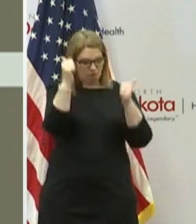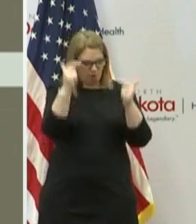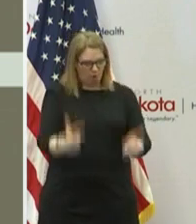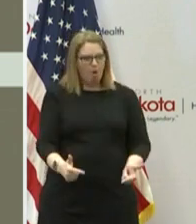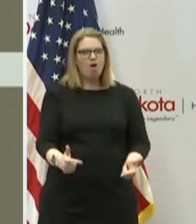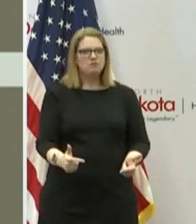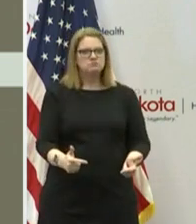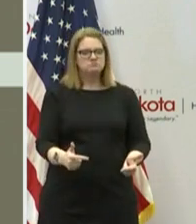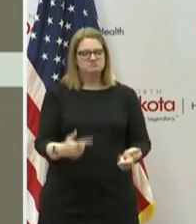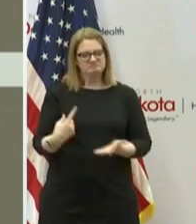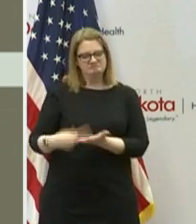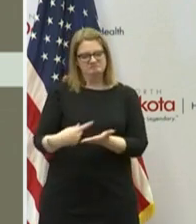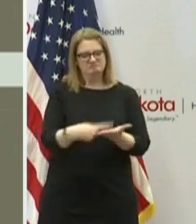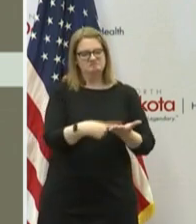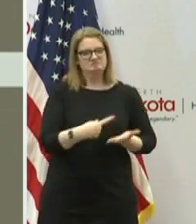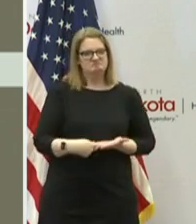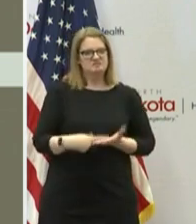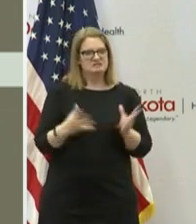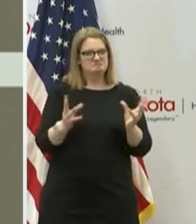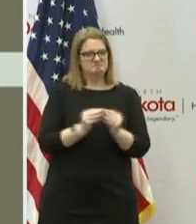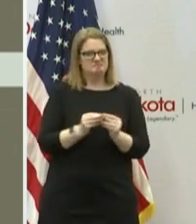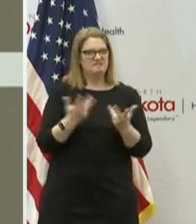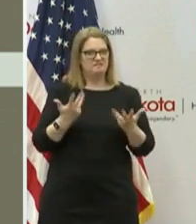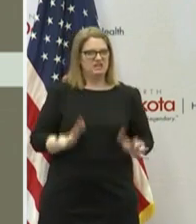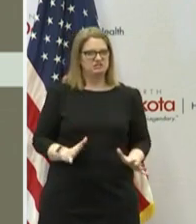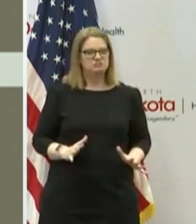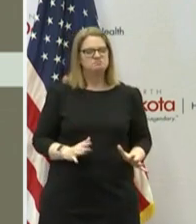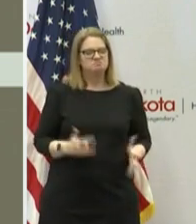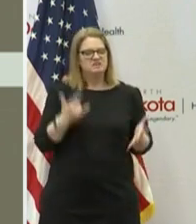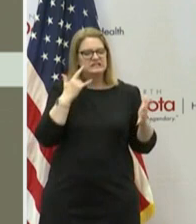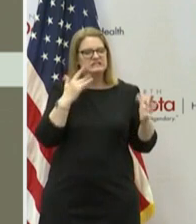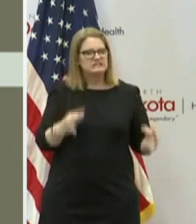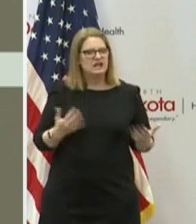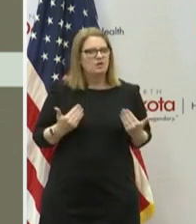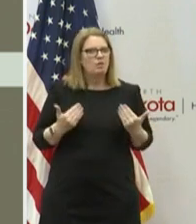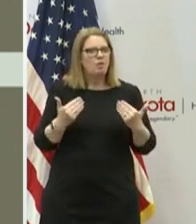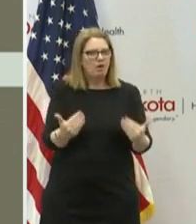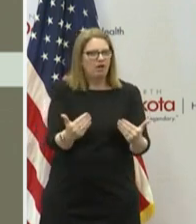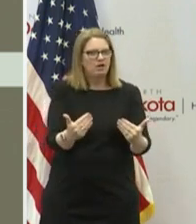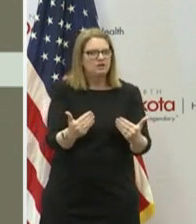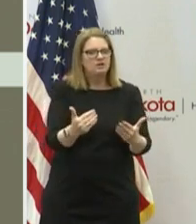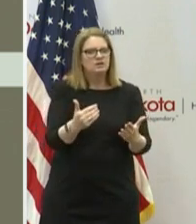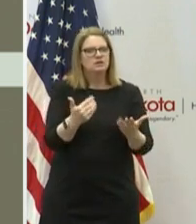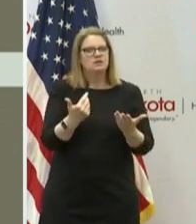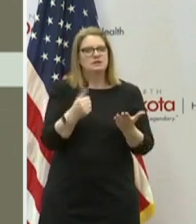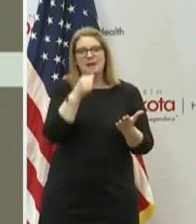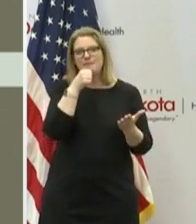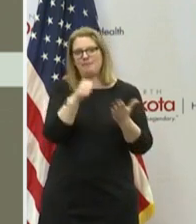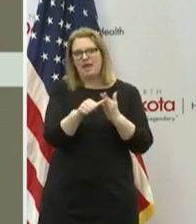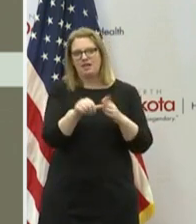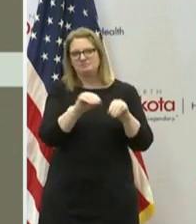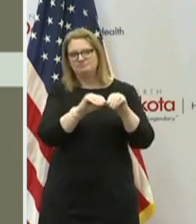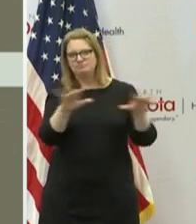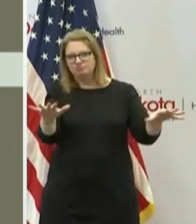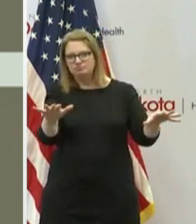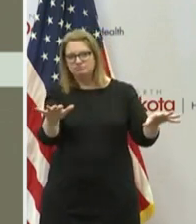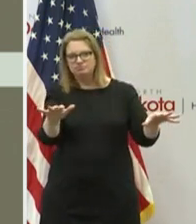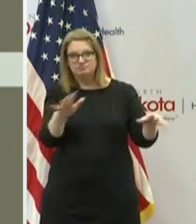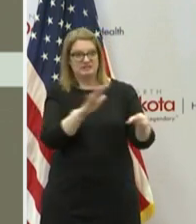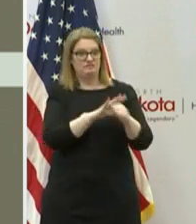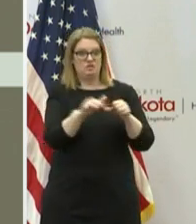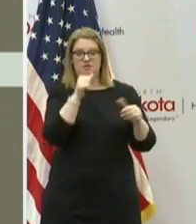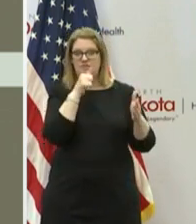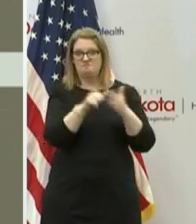have convened, they've all met, and all 53 counties have decided that they are going to have a mail-in